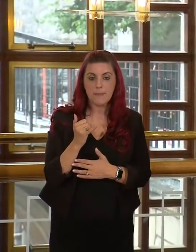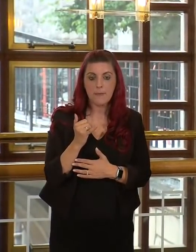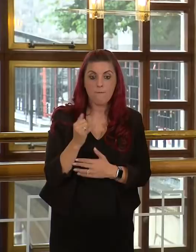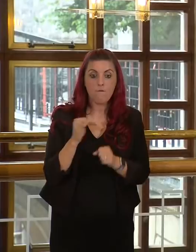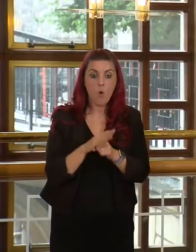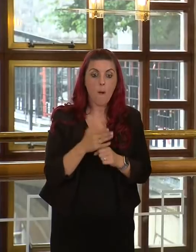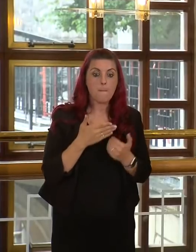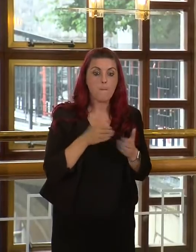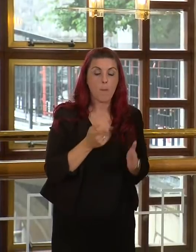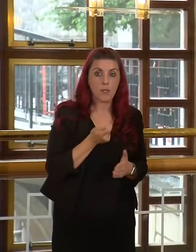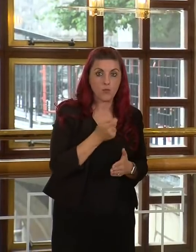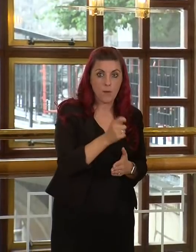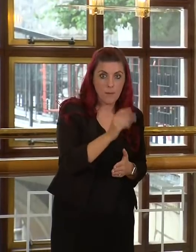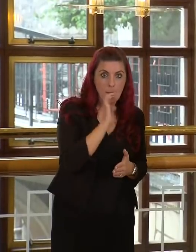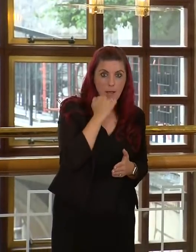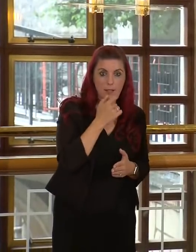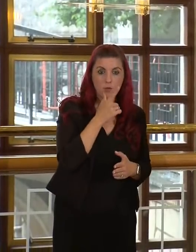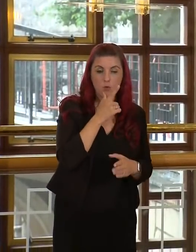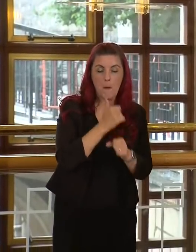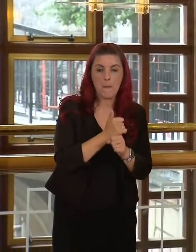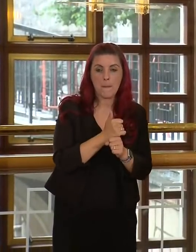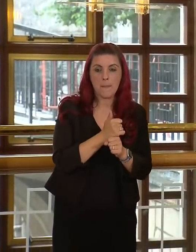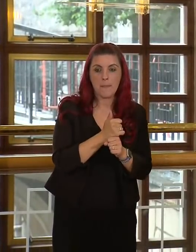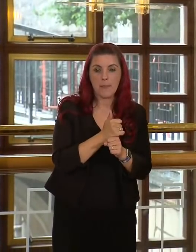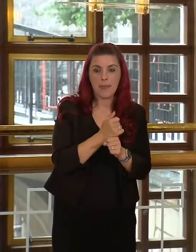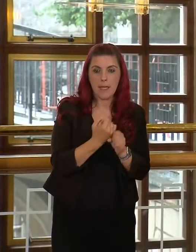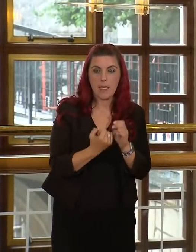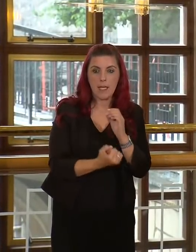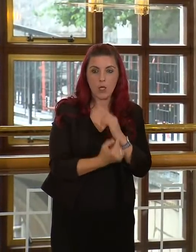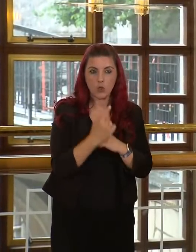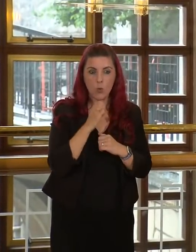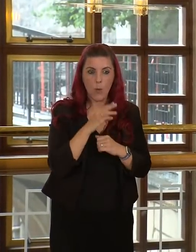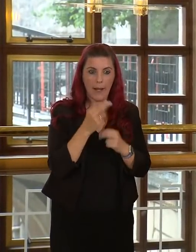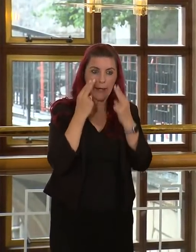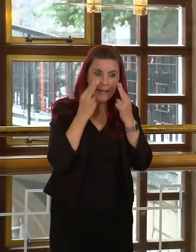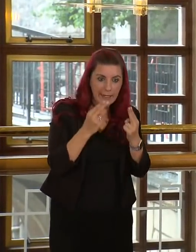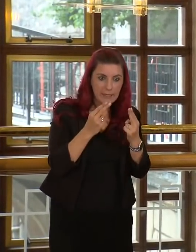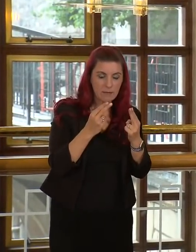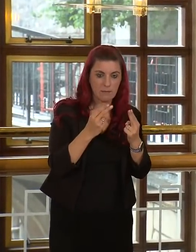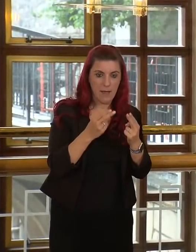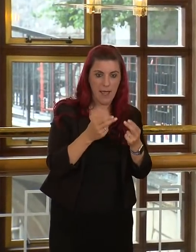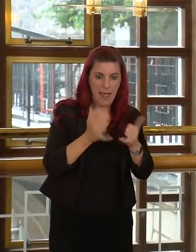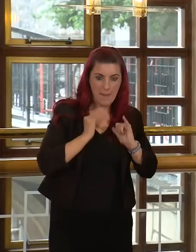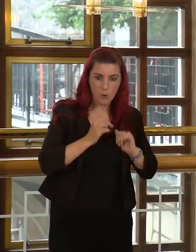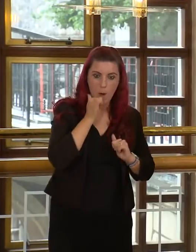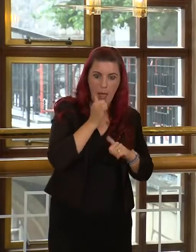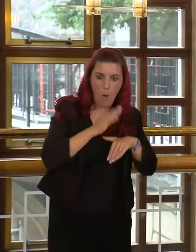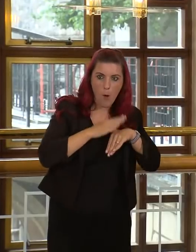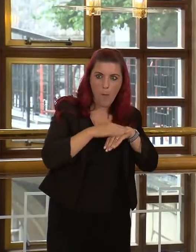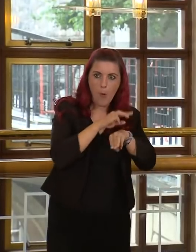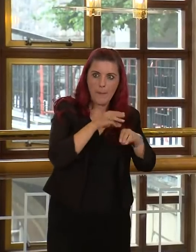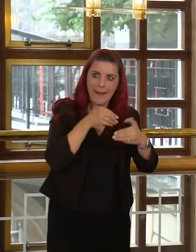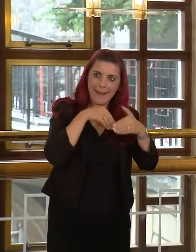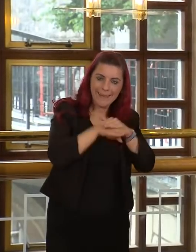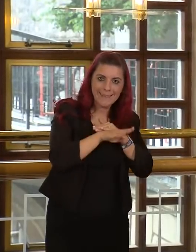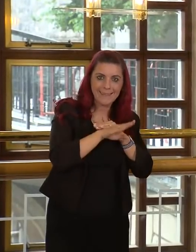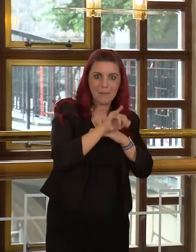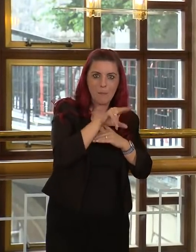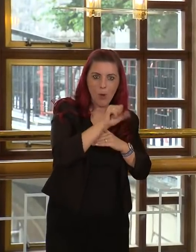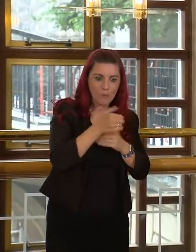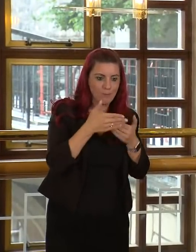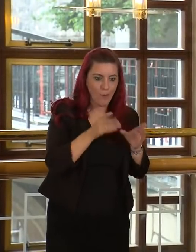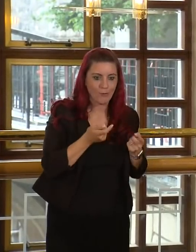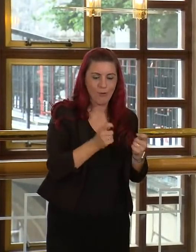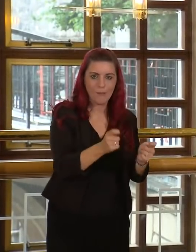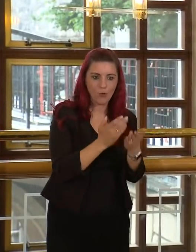public transport was a recognition of the fact that we were going to need to increase capacity on public transport, and once you increase the capacity on public transport, it